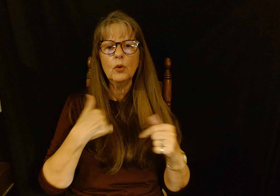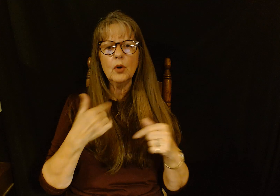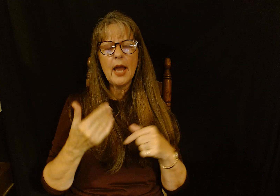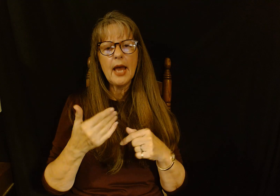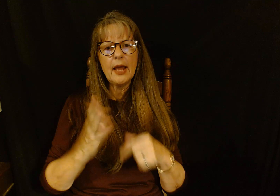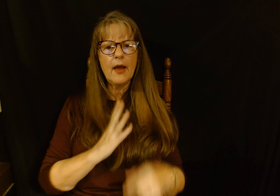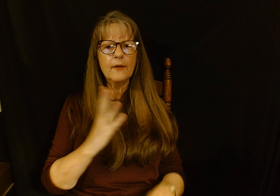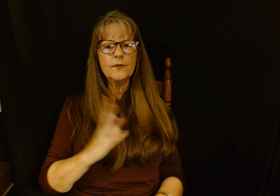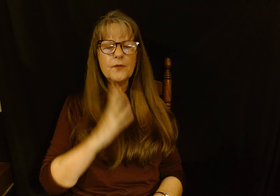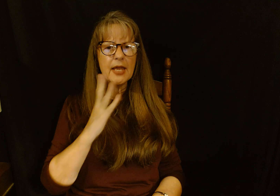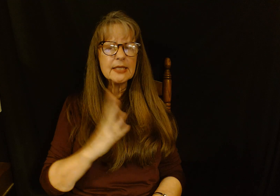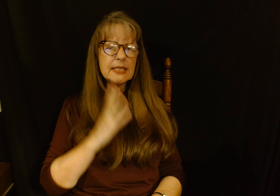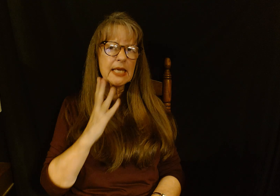at a fancy,